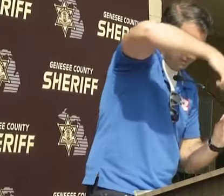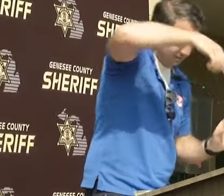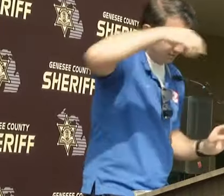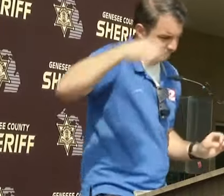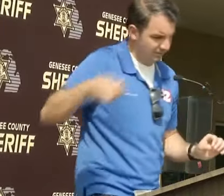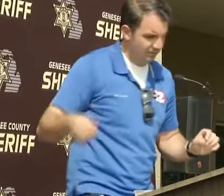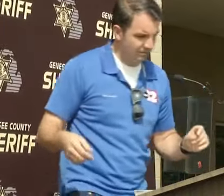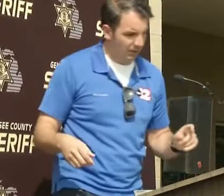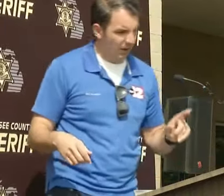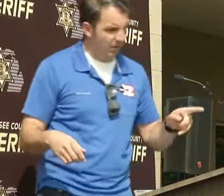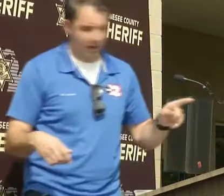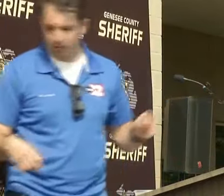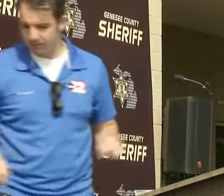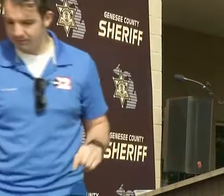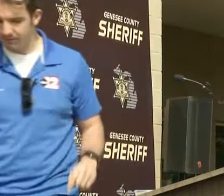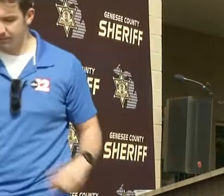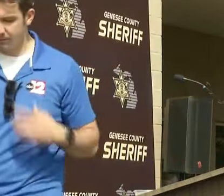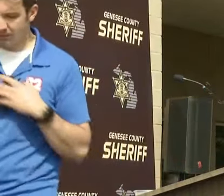You'll love her. She good?